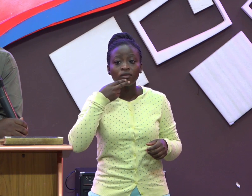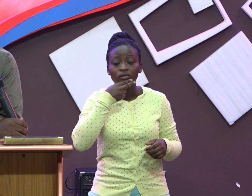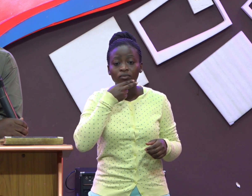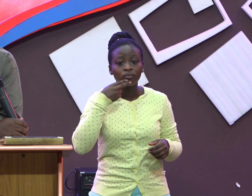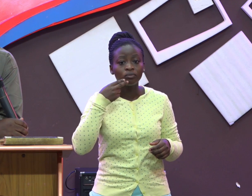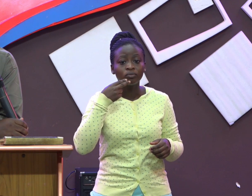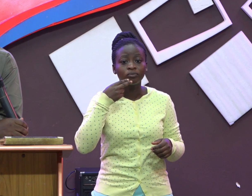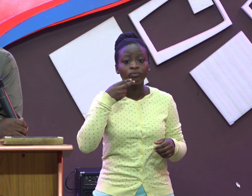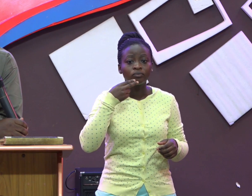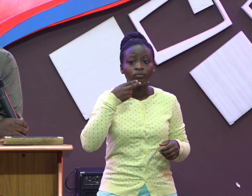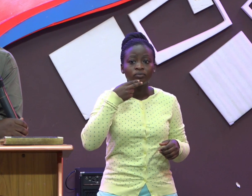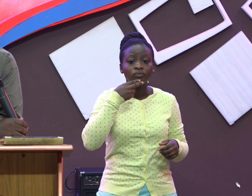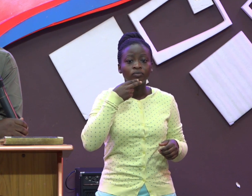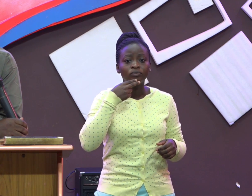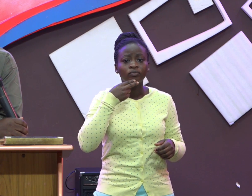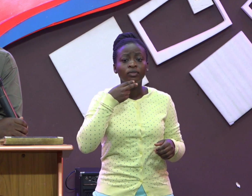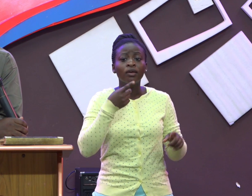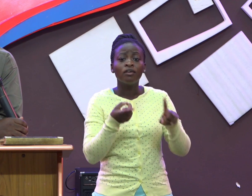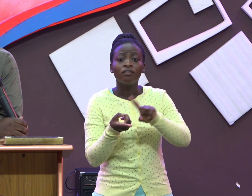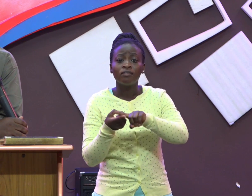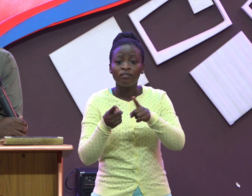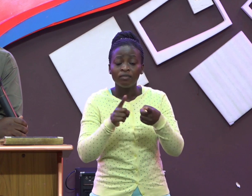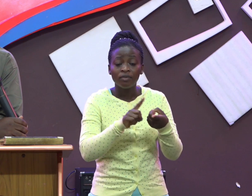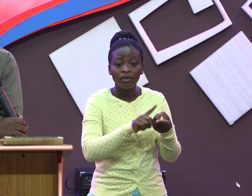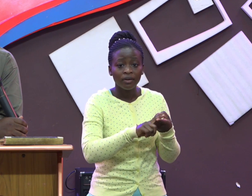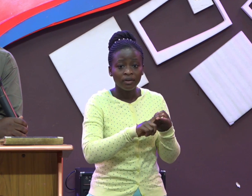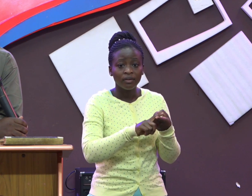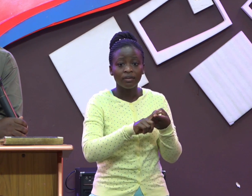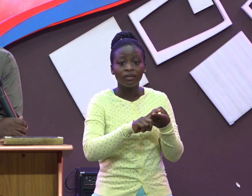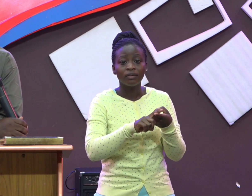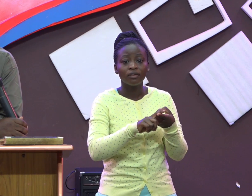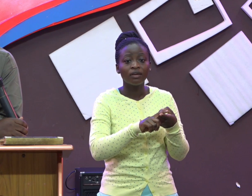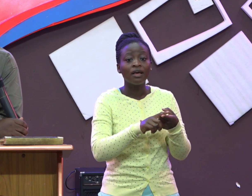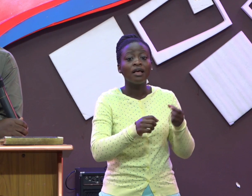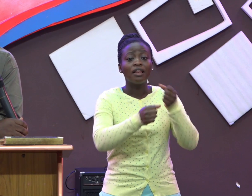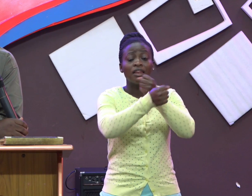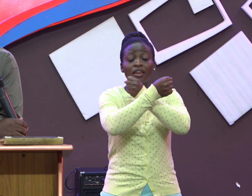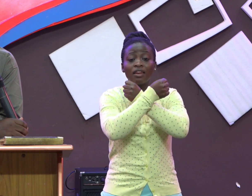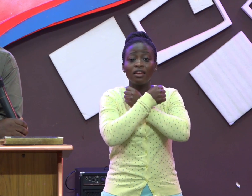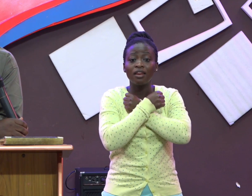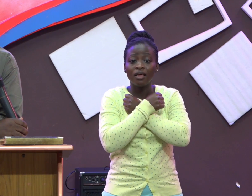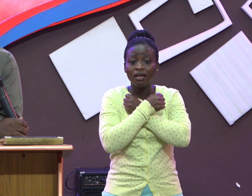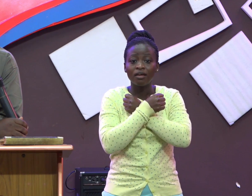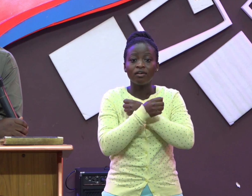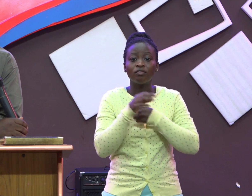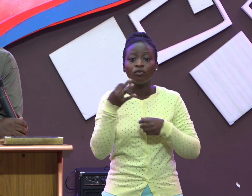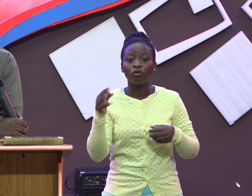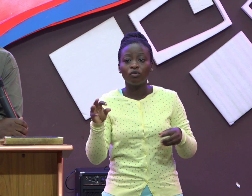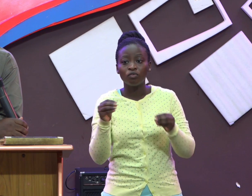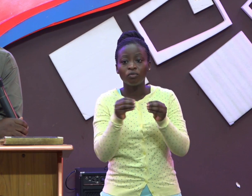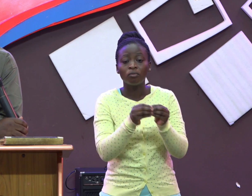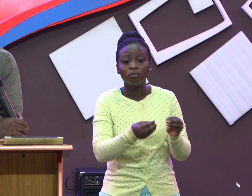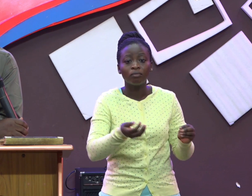Hebrews 13:1, the brethren, that for the love of the brethren let it dwell alright. Let brotherly